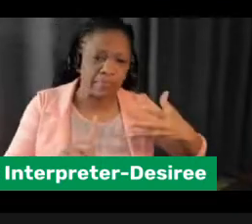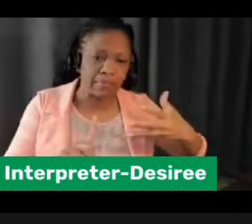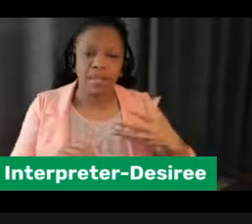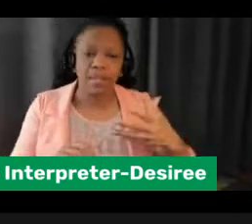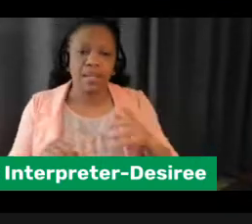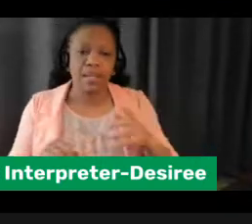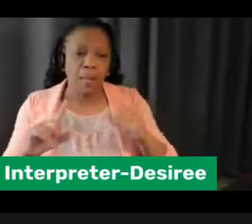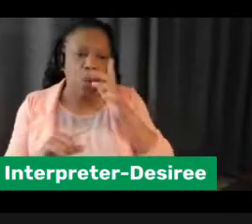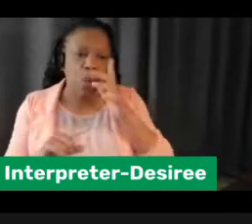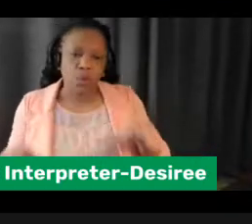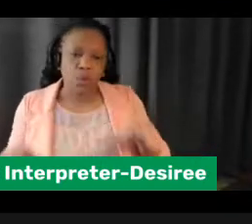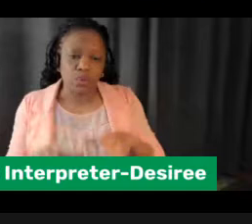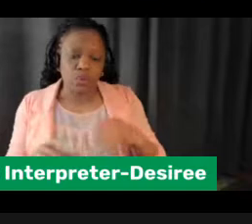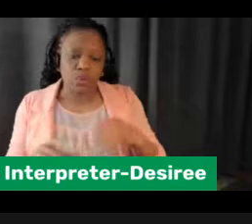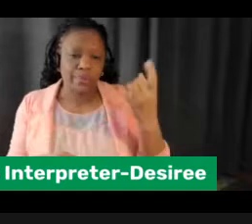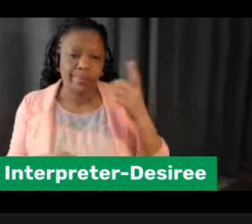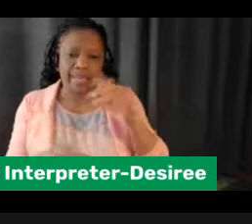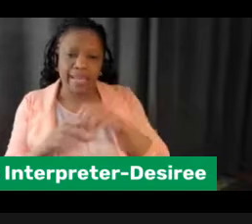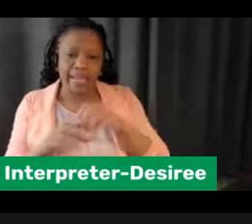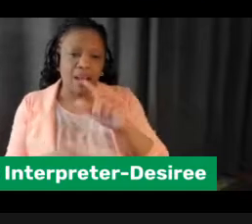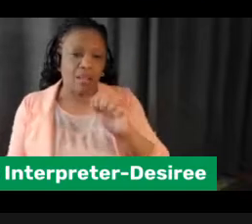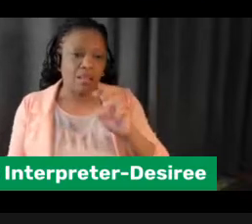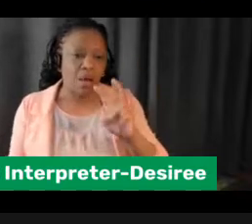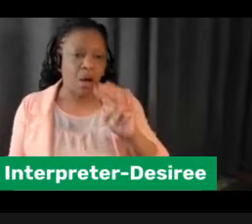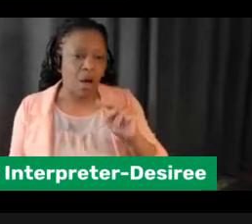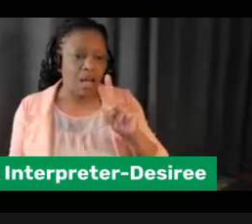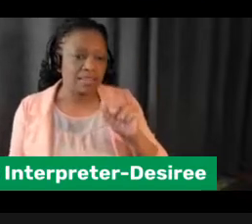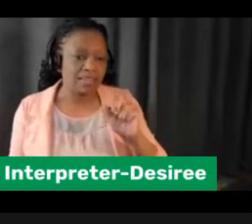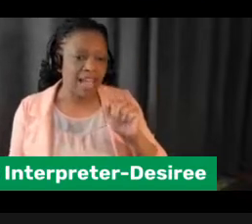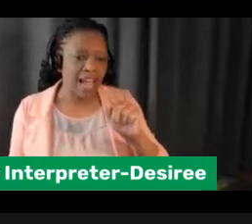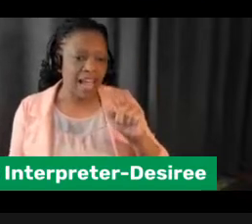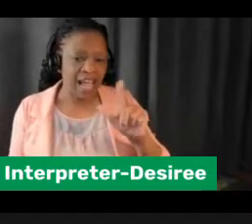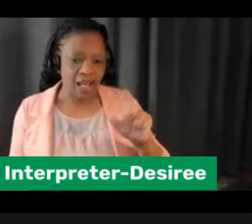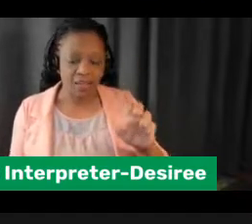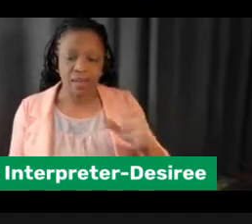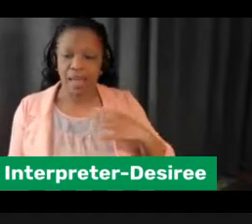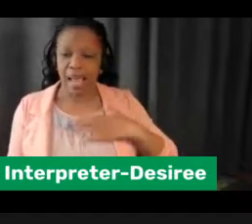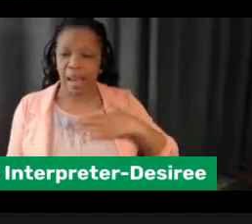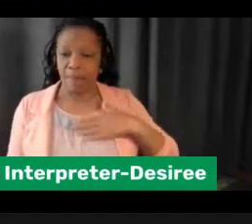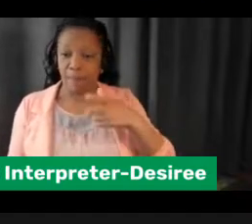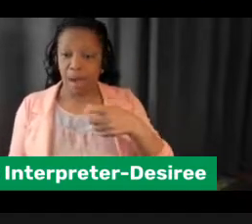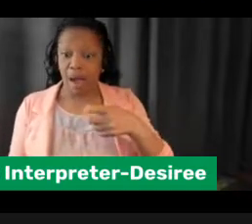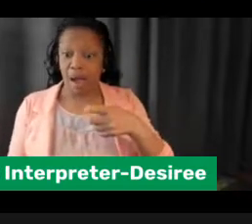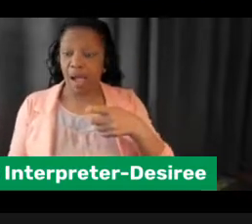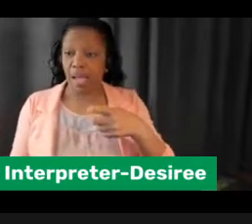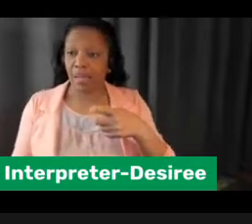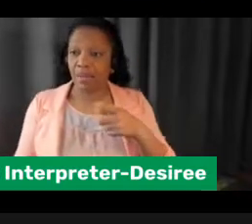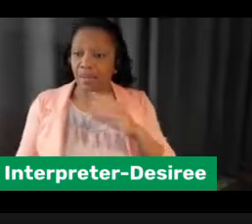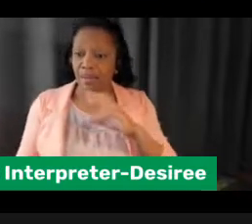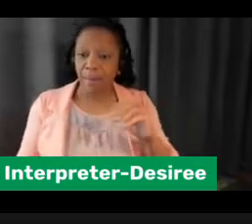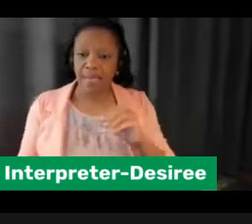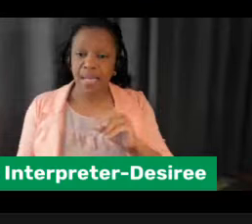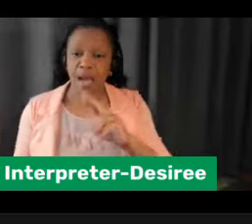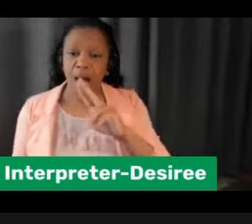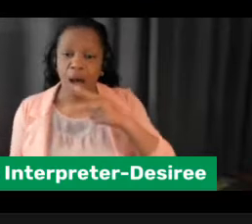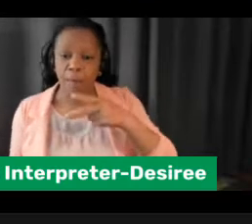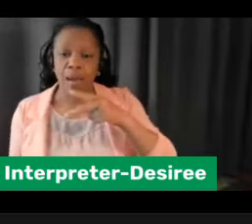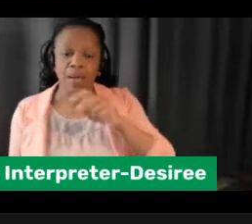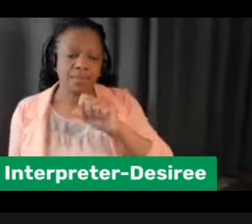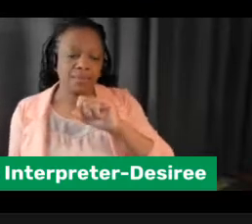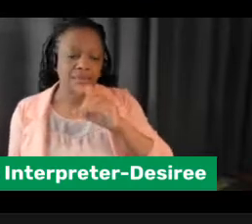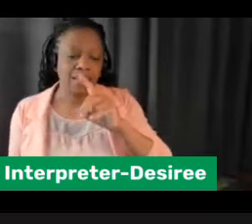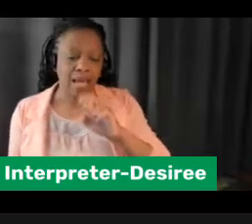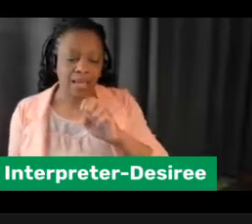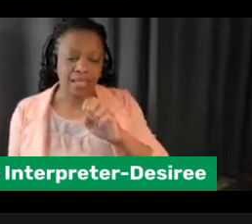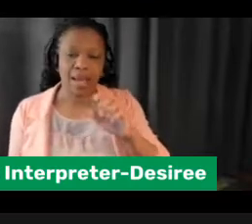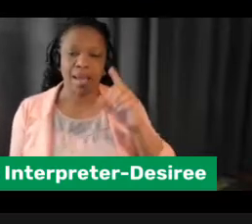Lawndale there. And this is my firm, Upside Down Consulting. So just so you have a little bit of background around what the solidarity economy